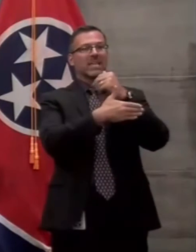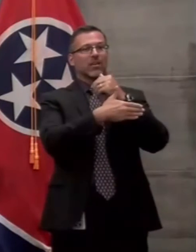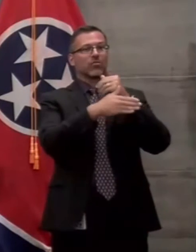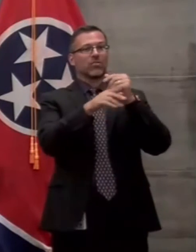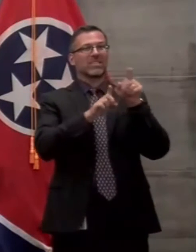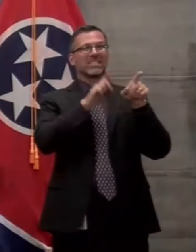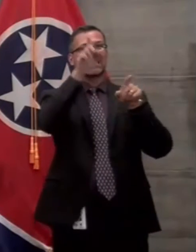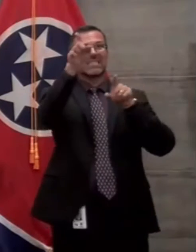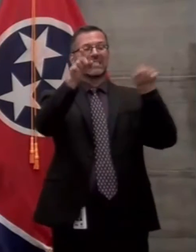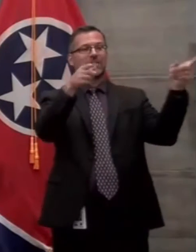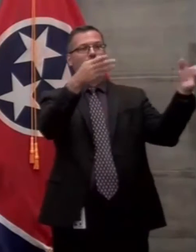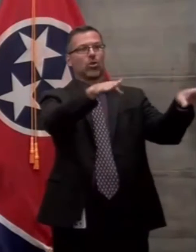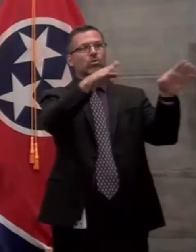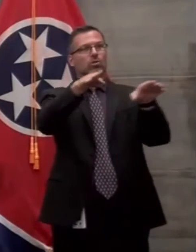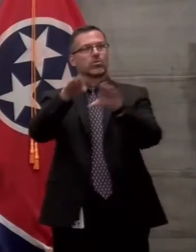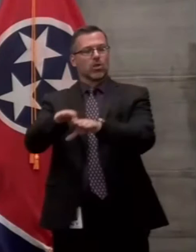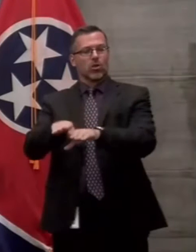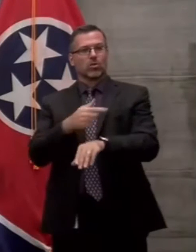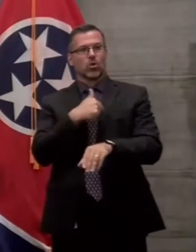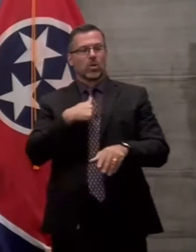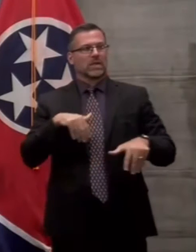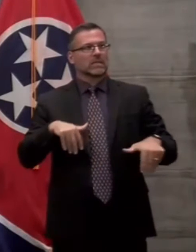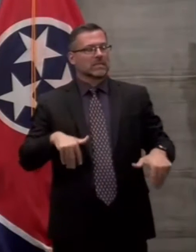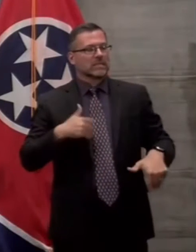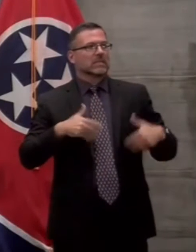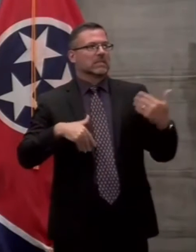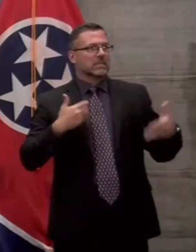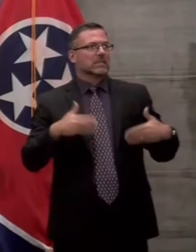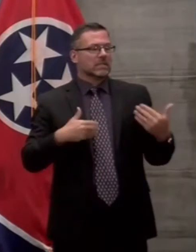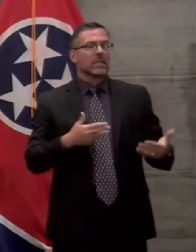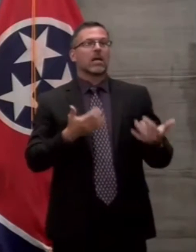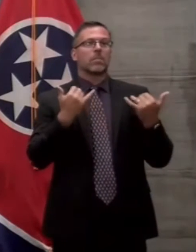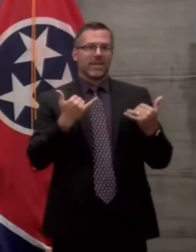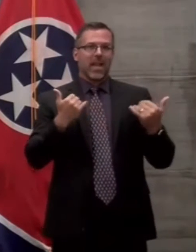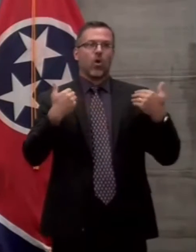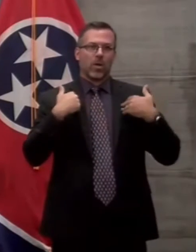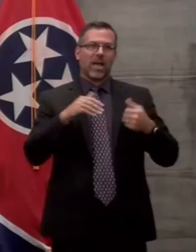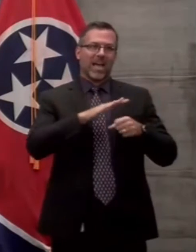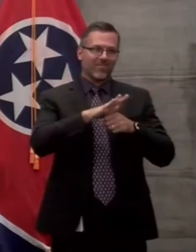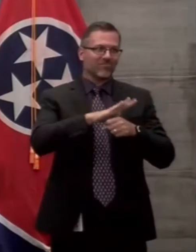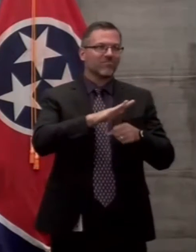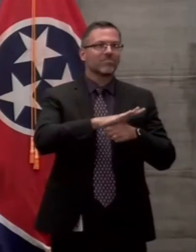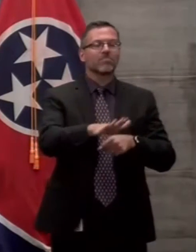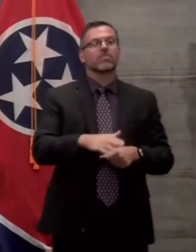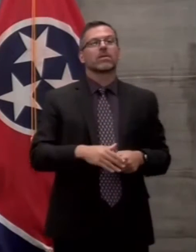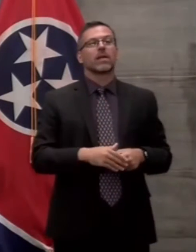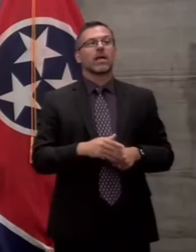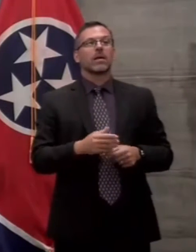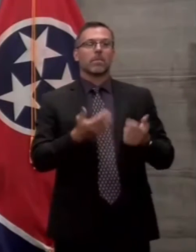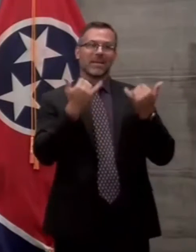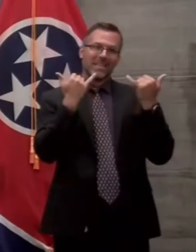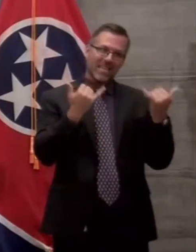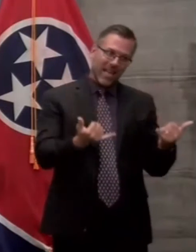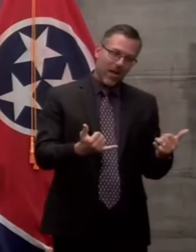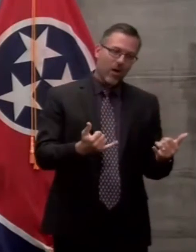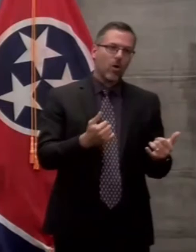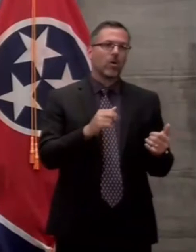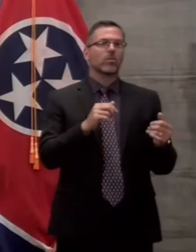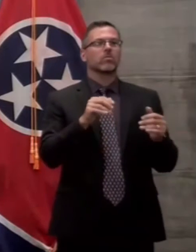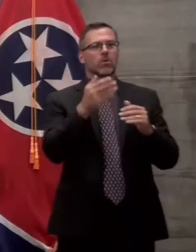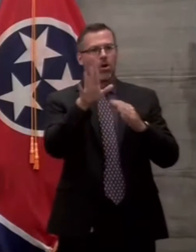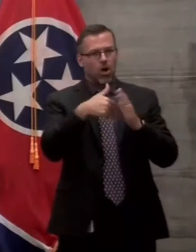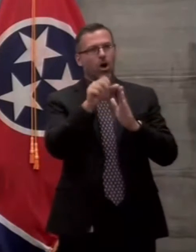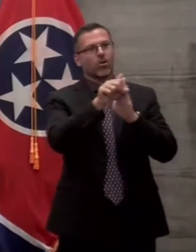interrupted. That has solidified, but now the demand is really outpacing the supply, and so these